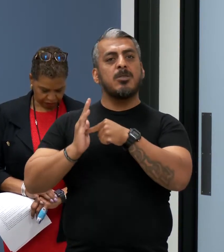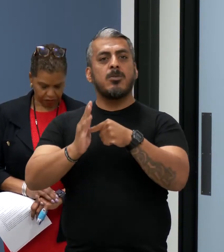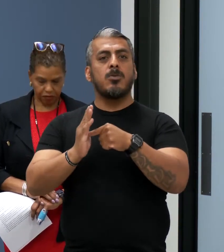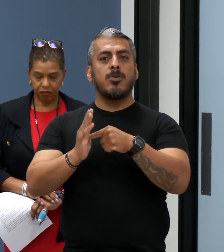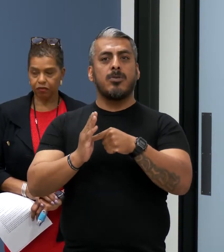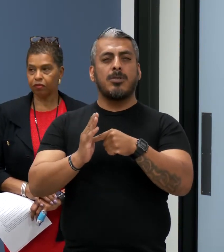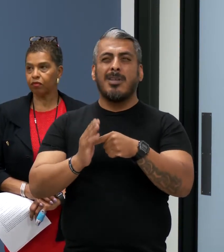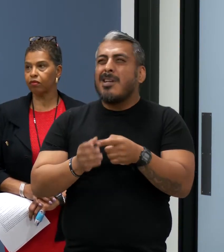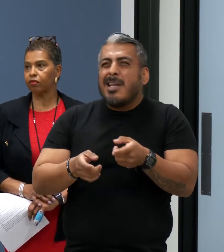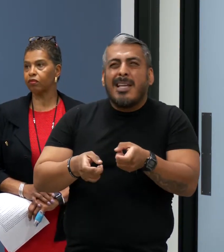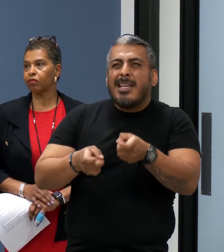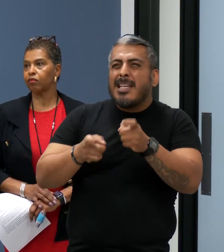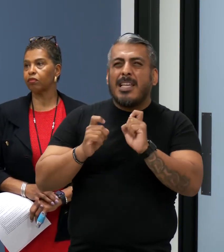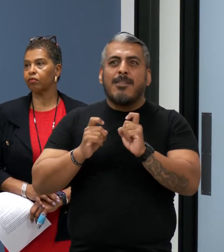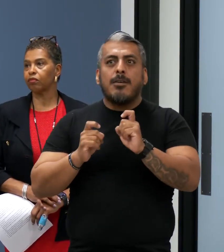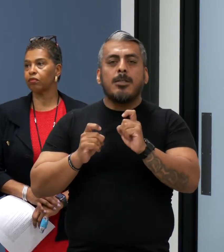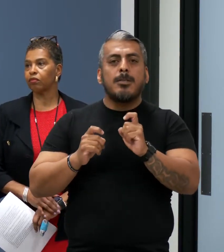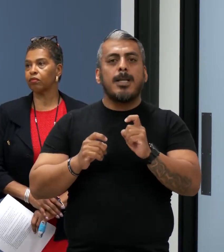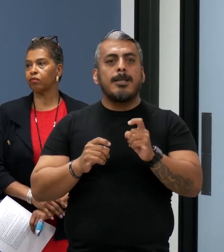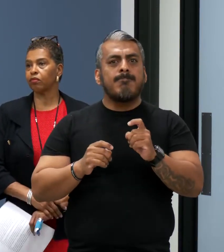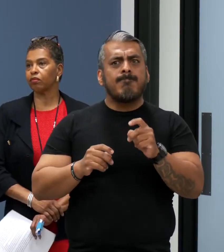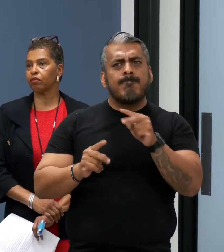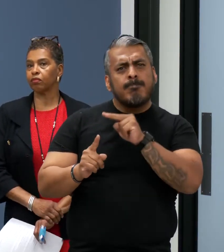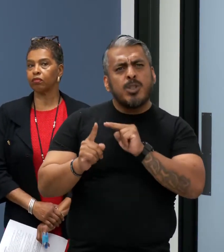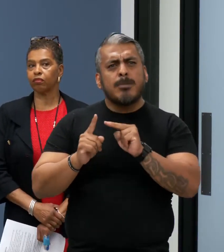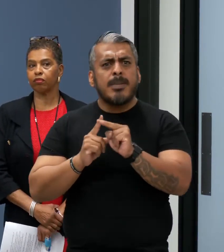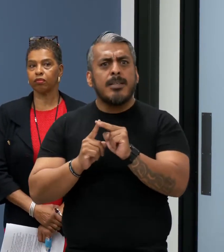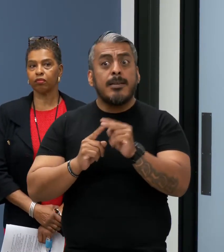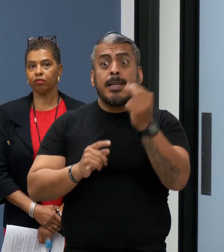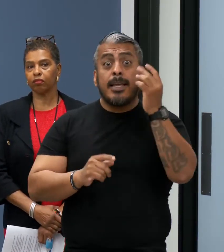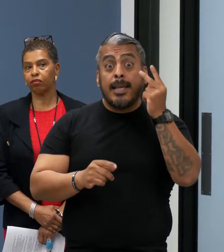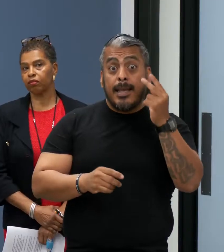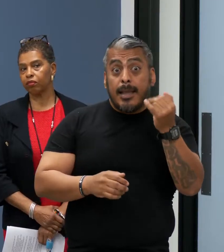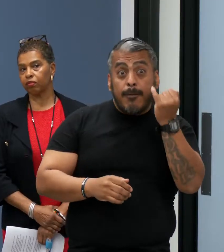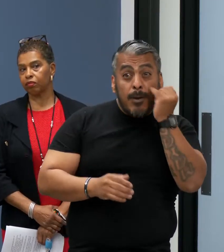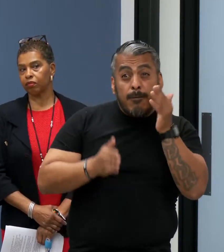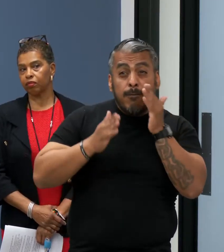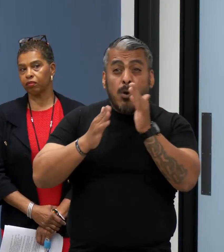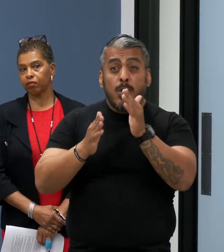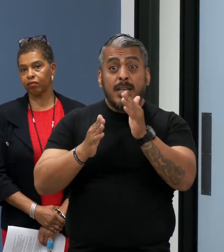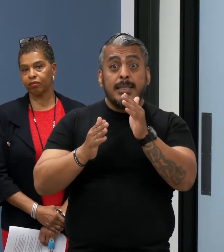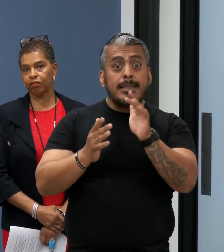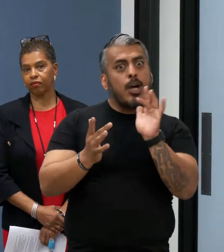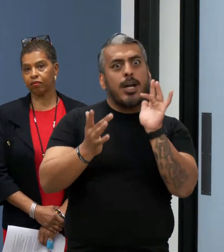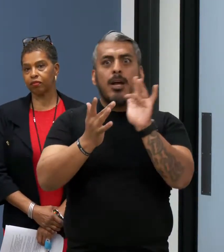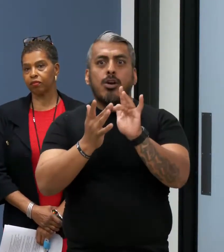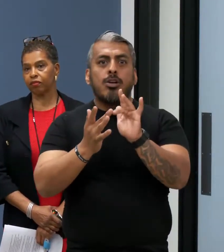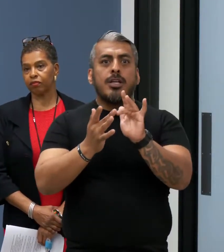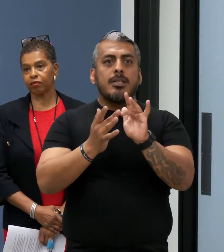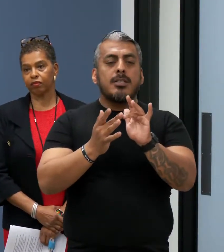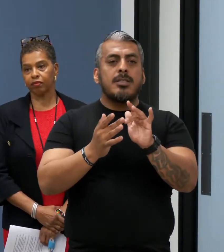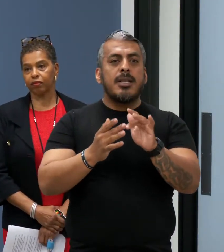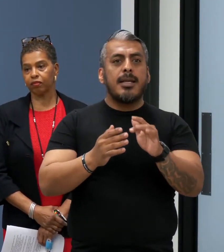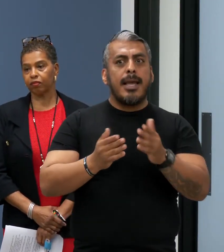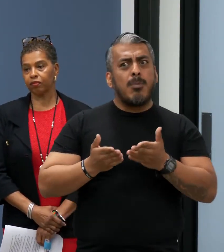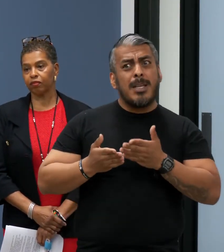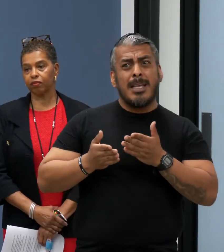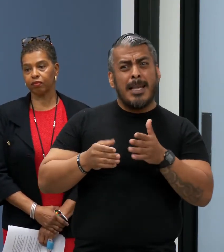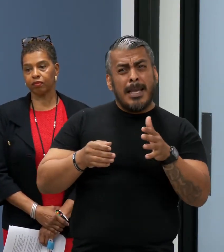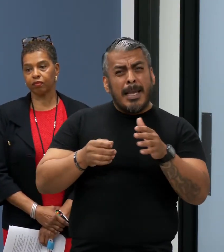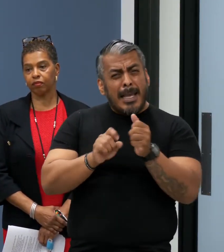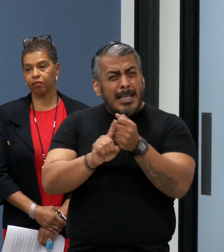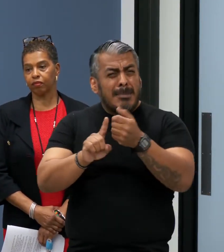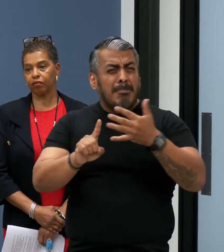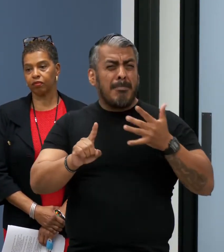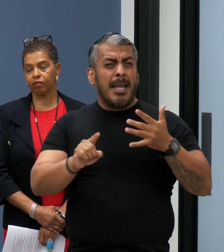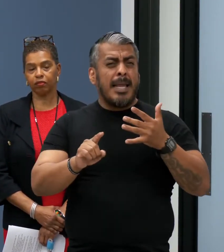it should be able to give us a little bit of optimism that when we focus on outreach, when we focus on best practices, when we expand shelter capacity, and